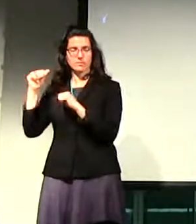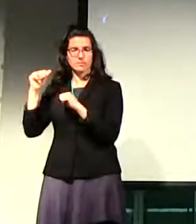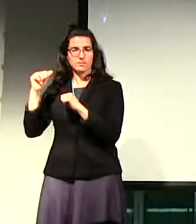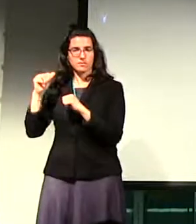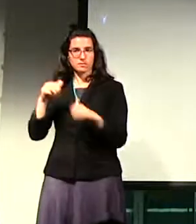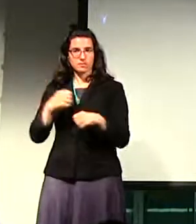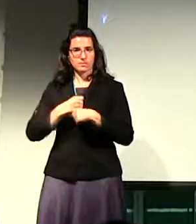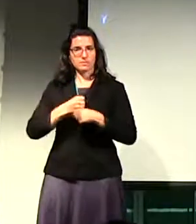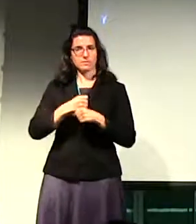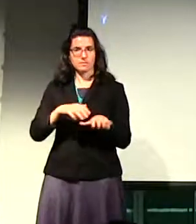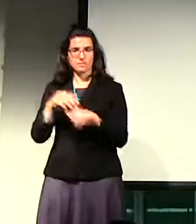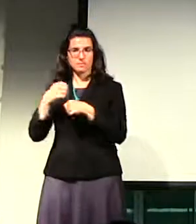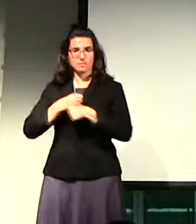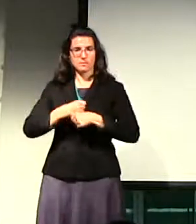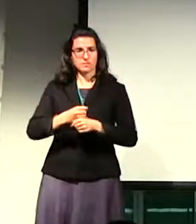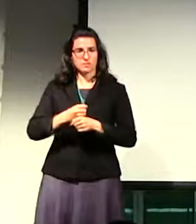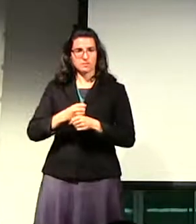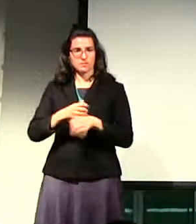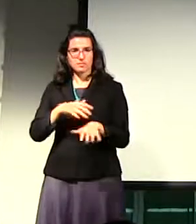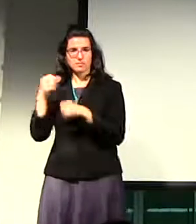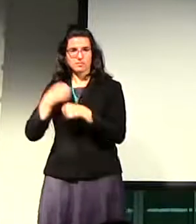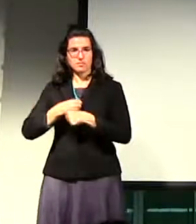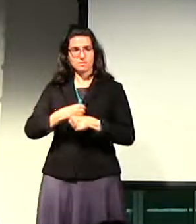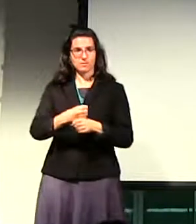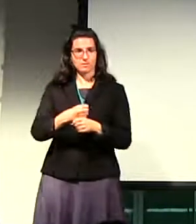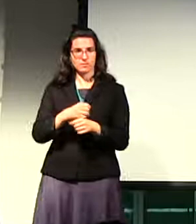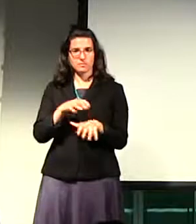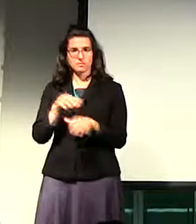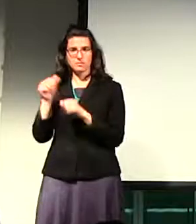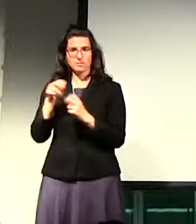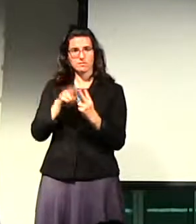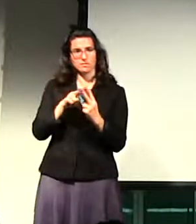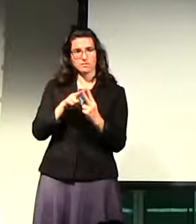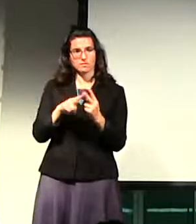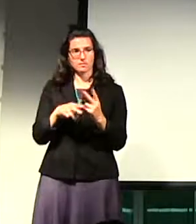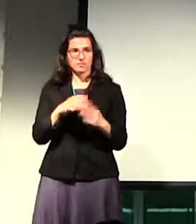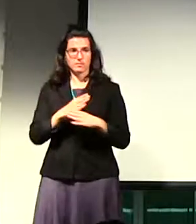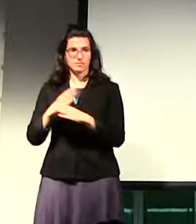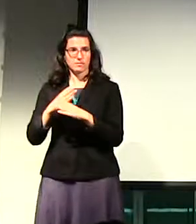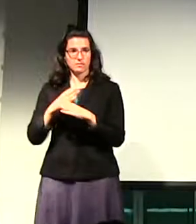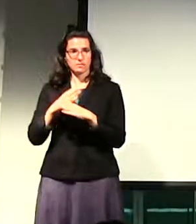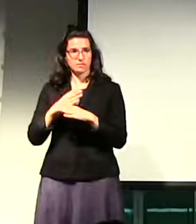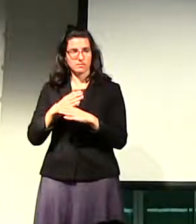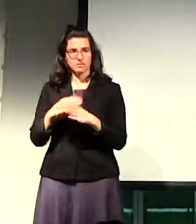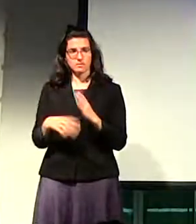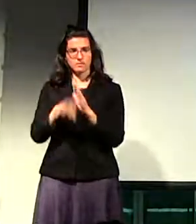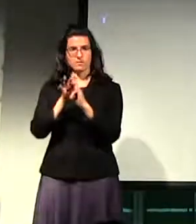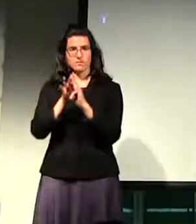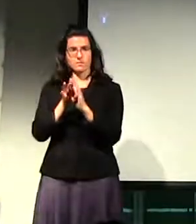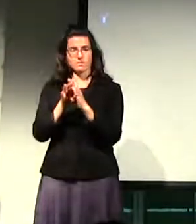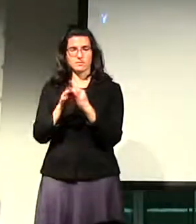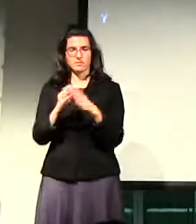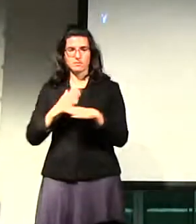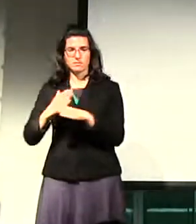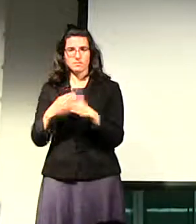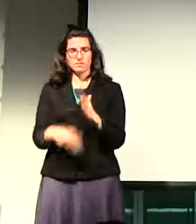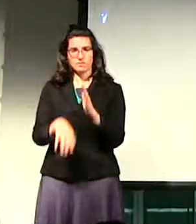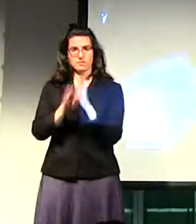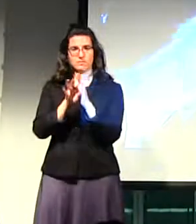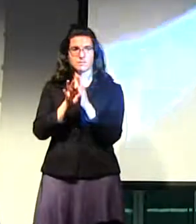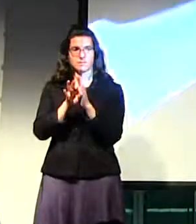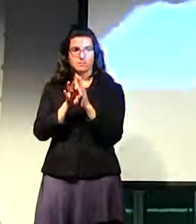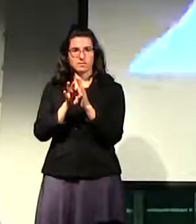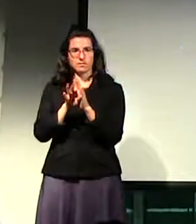found, forming, chair, found, forming, chair, found, forming, chair, found, forming, chair, found, forming, chair, found, forming,